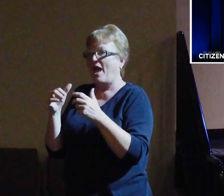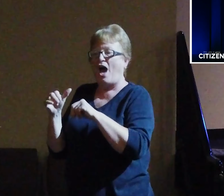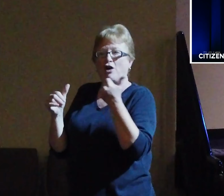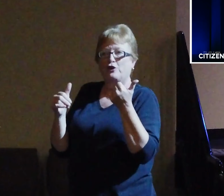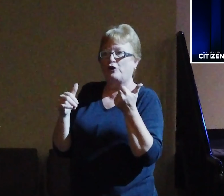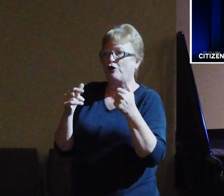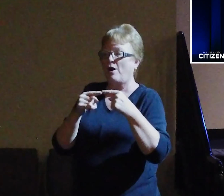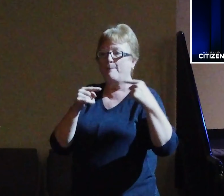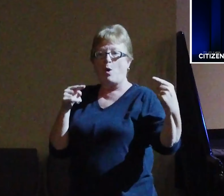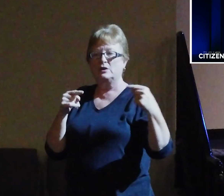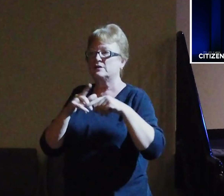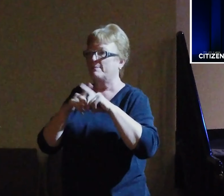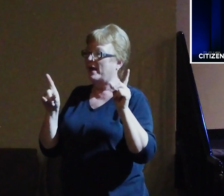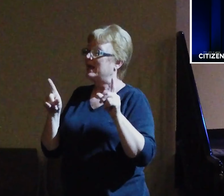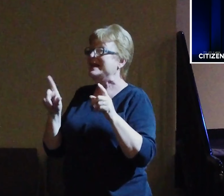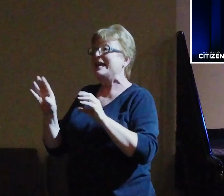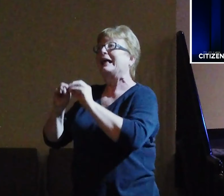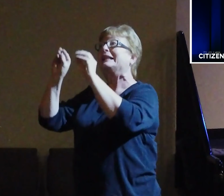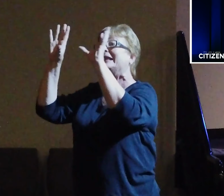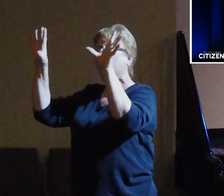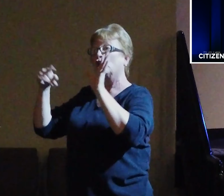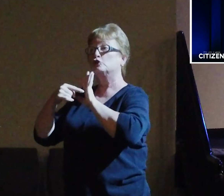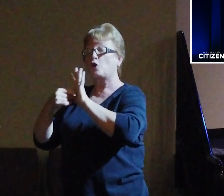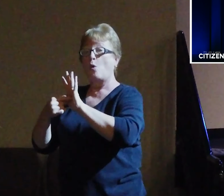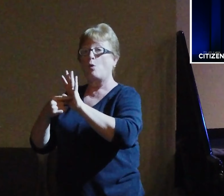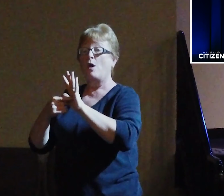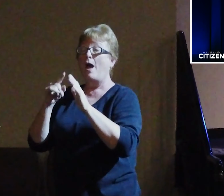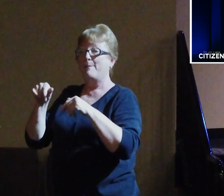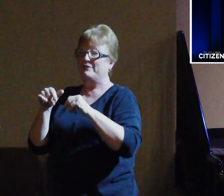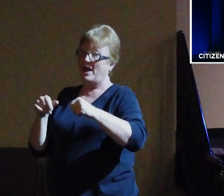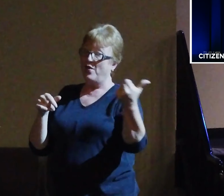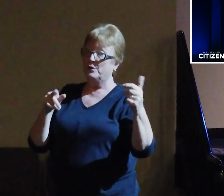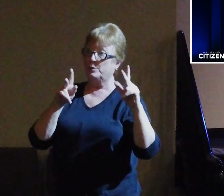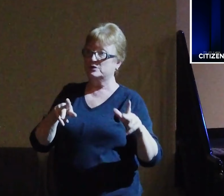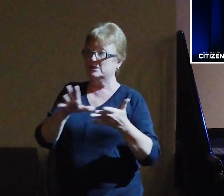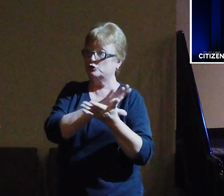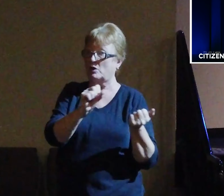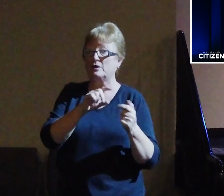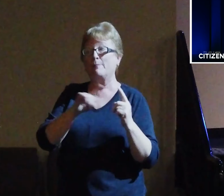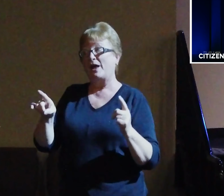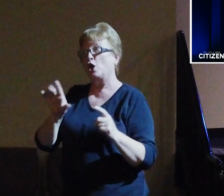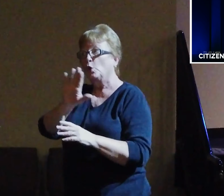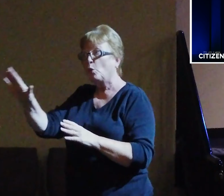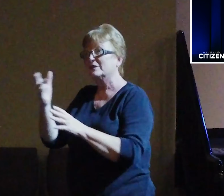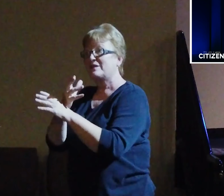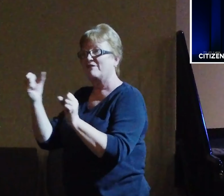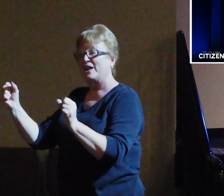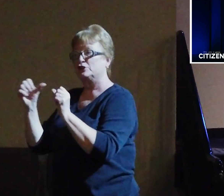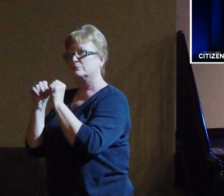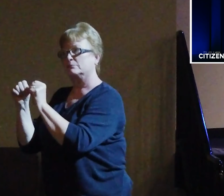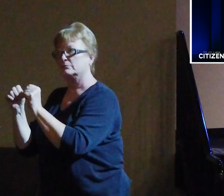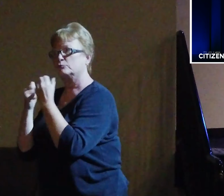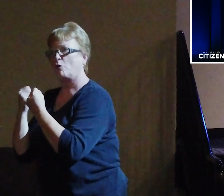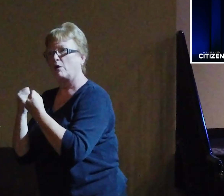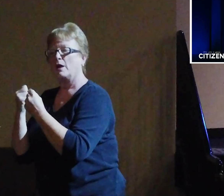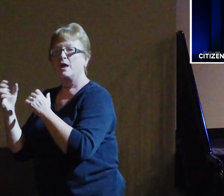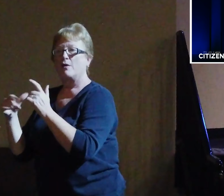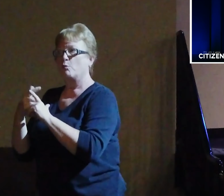This is a clear sign to them of their destruction, but of your salvation and that from God.